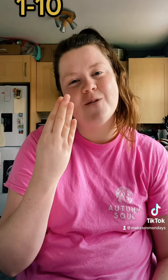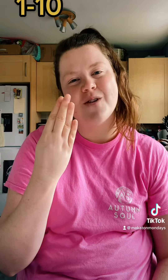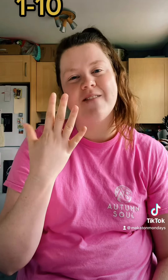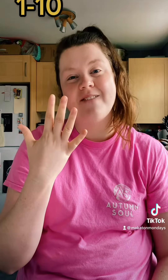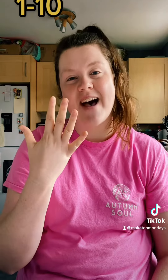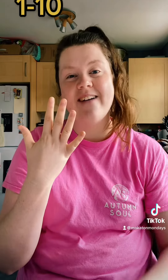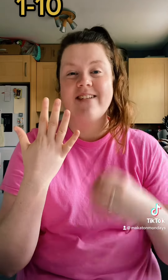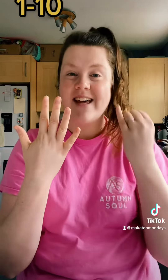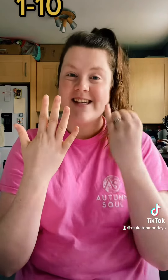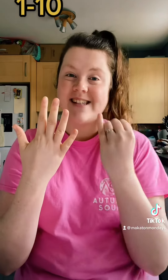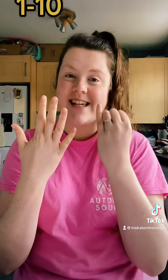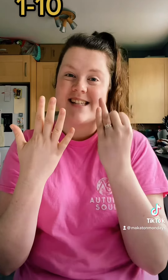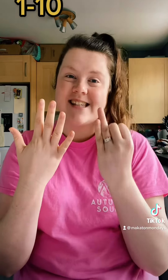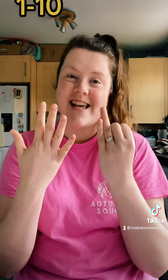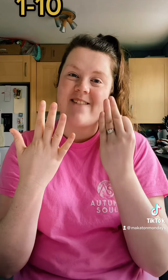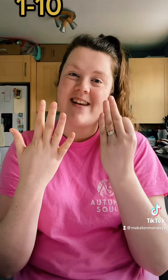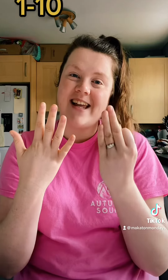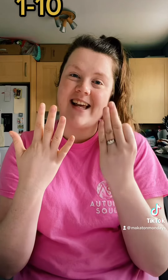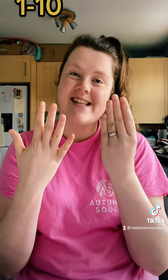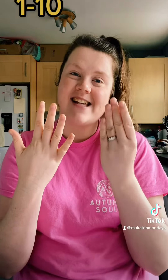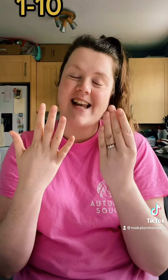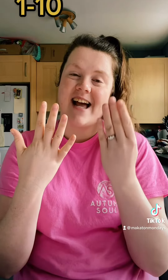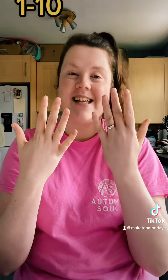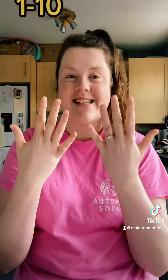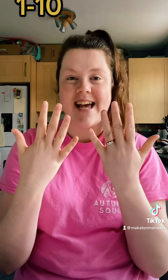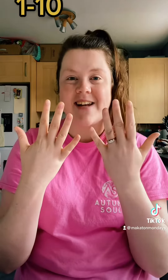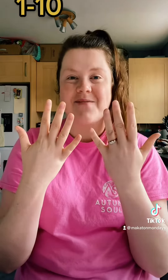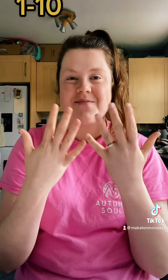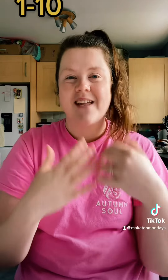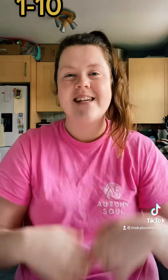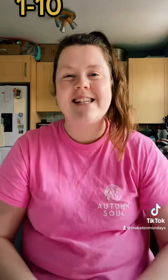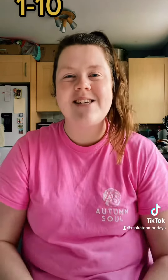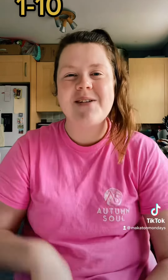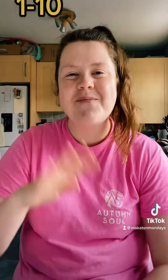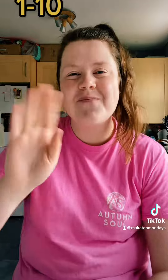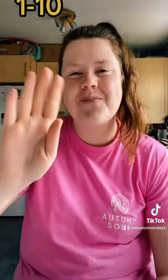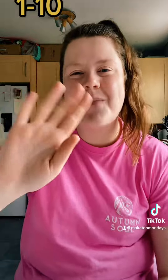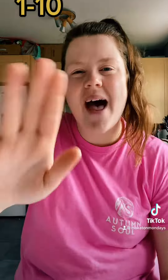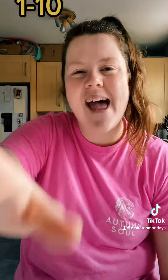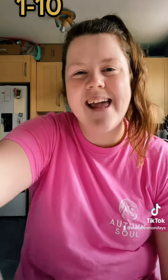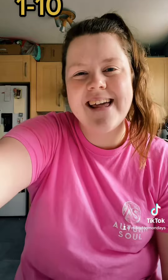1, 2, 3, 4, 5, 6, 7, 8, 9, 10. See you soon. Bye.